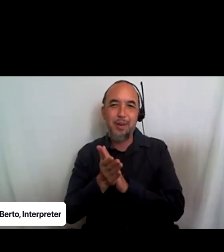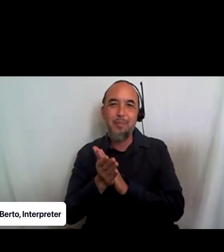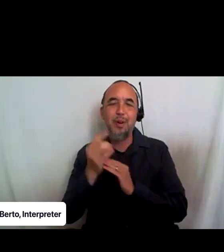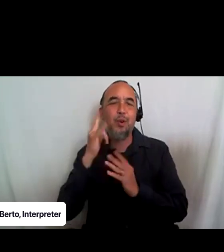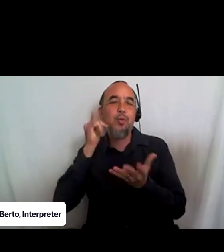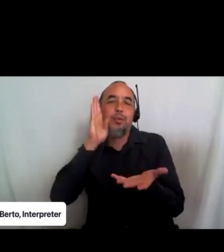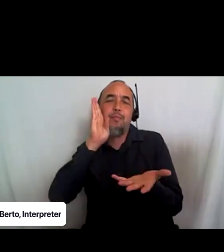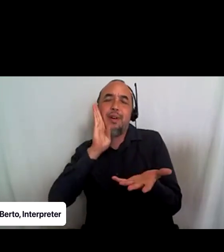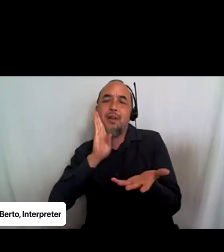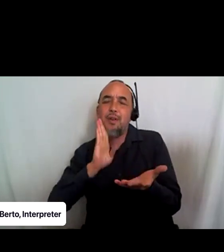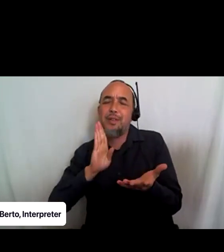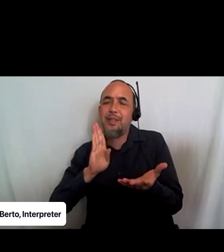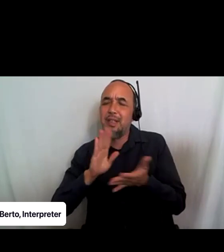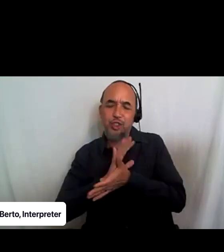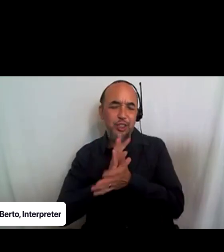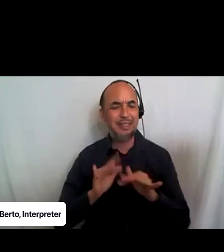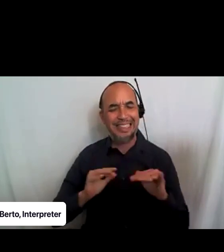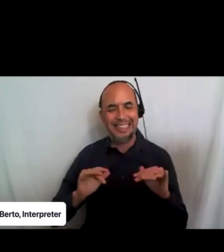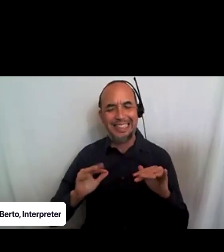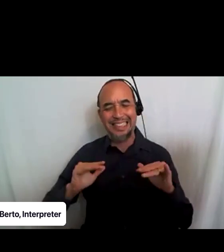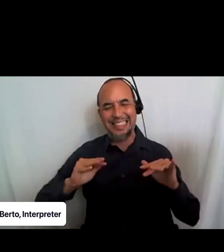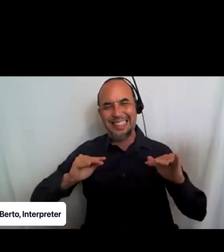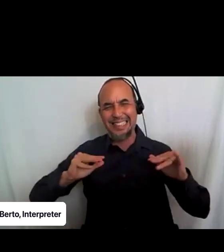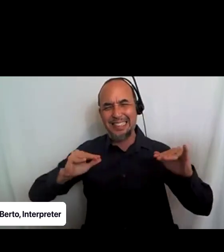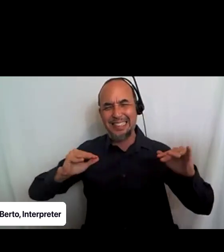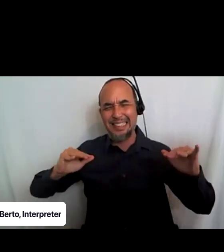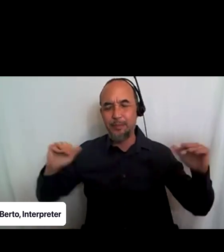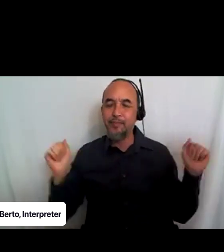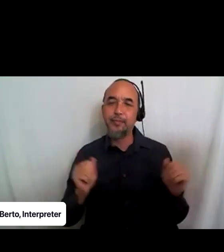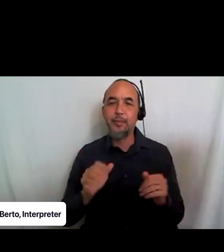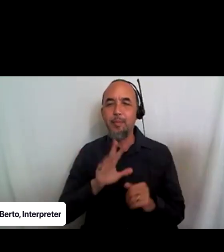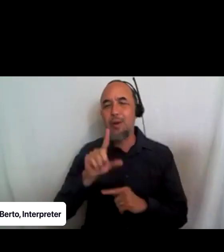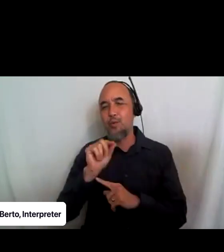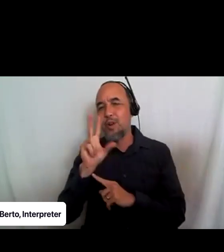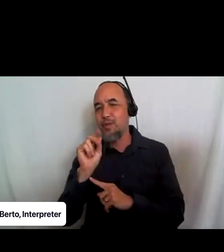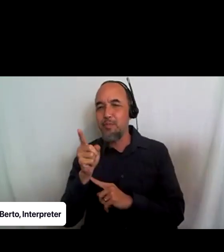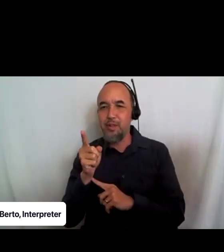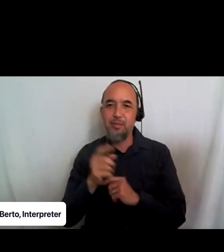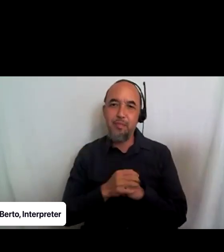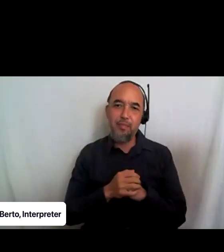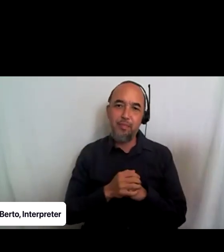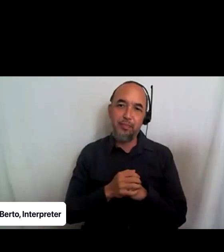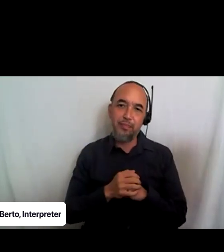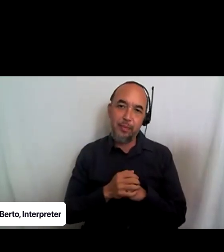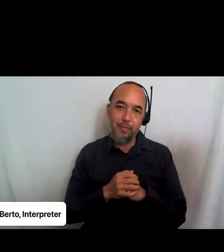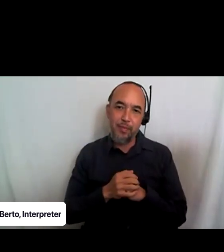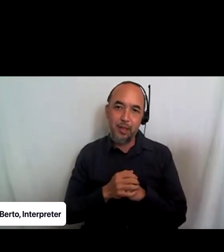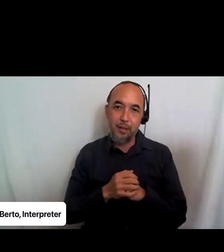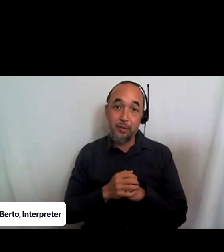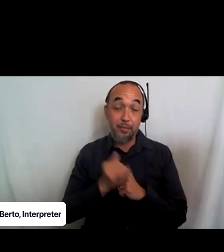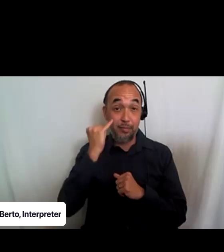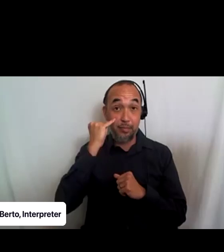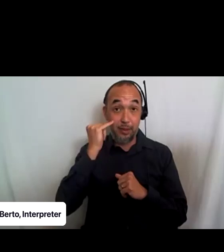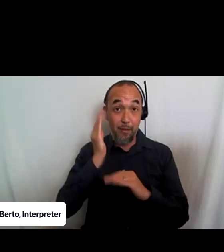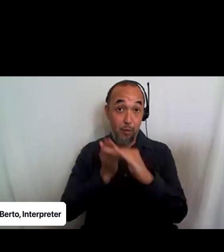gonna sizzle. Everything's gonna turn nice and golden brown in about 20, 30 minutes once you've baked it. If you're gonna bake it later, like